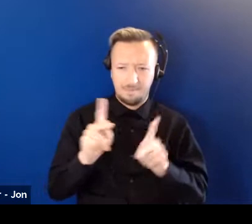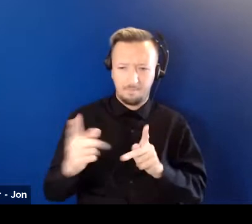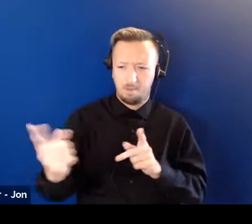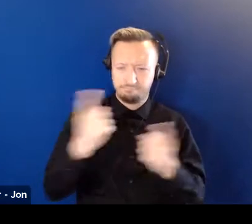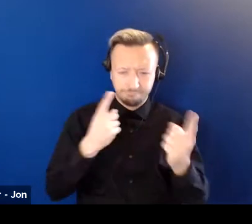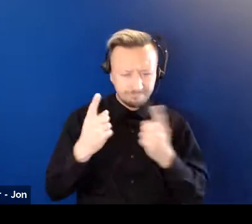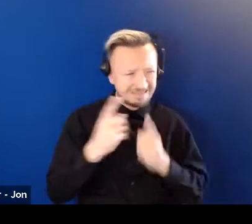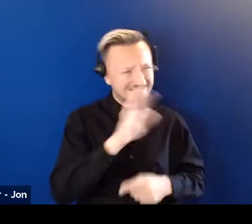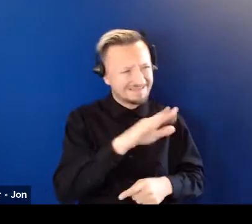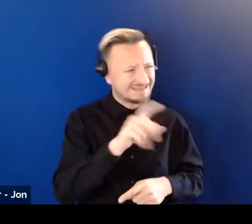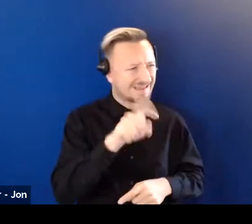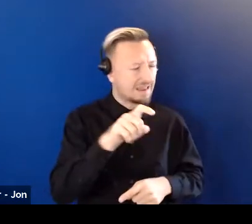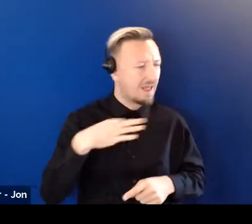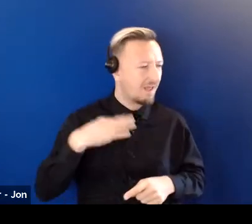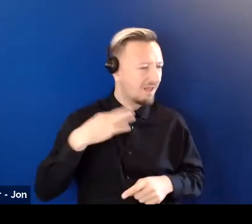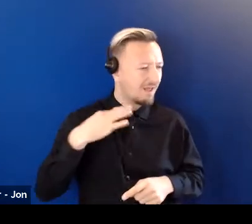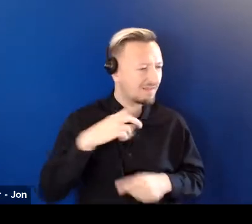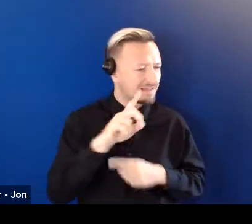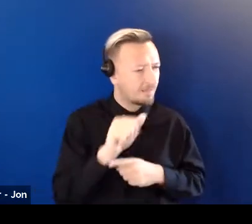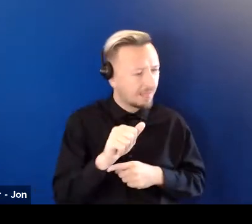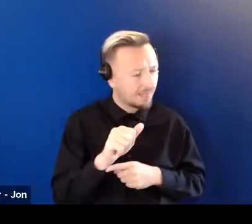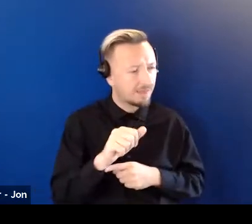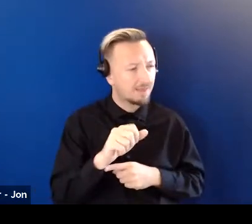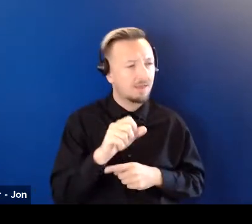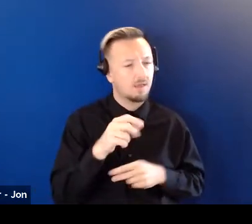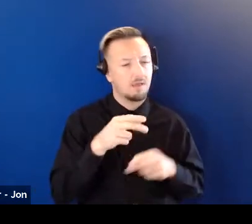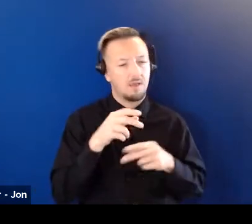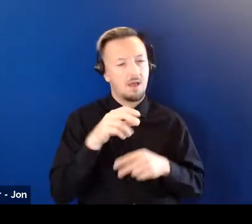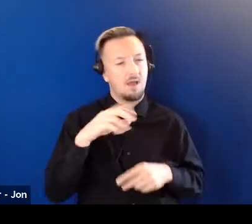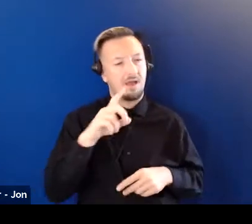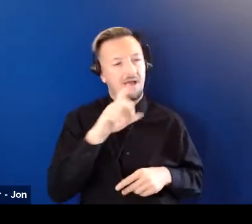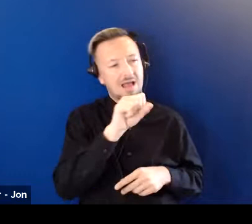services and, obtaining disability benefits, we called Plan A.